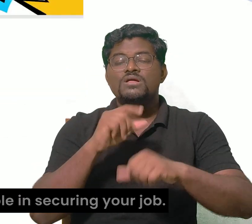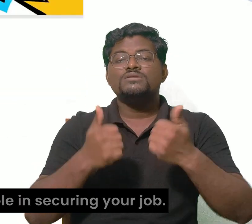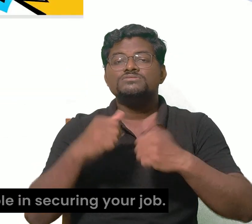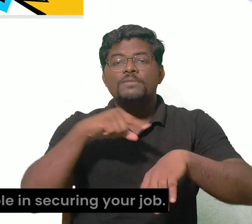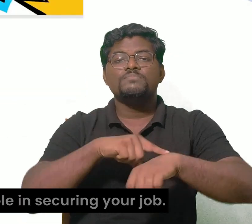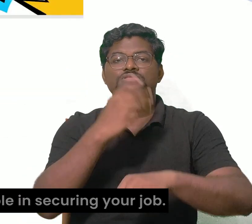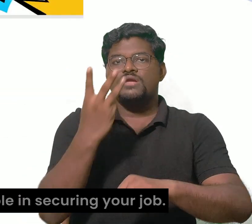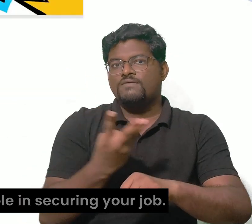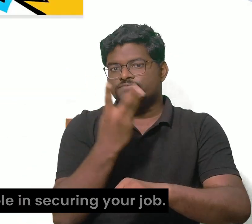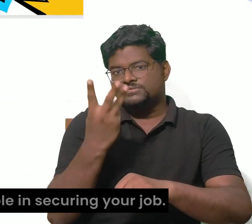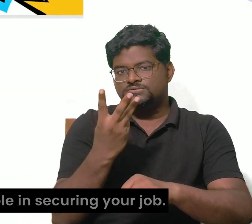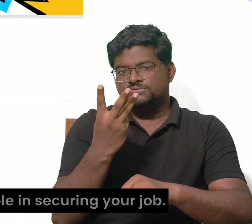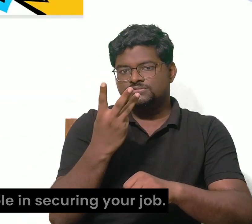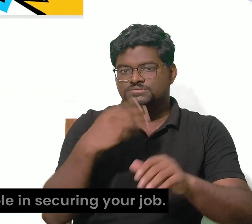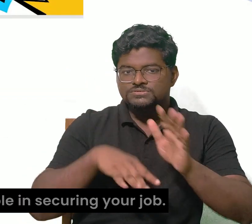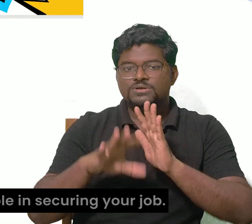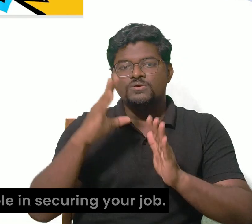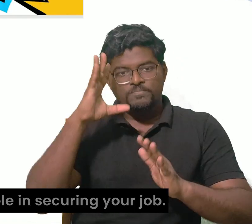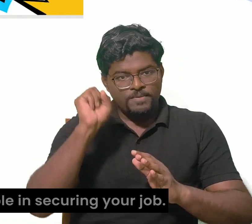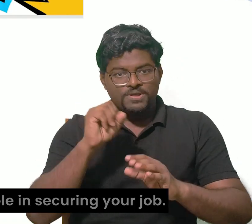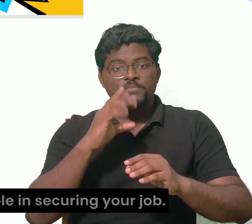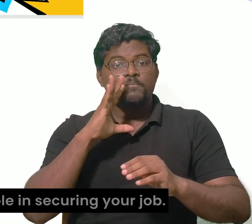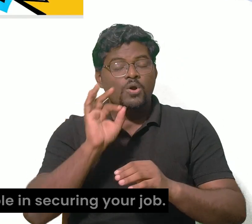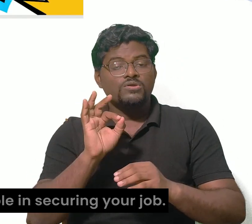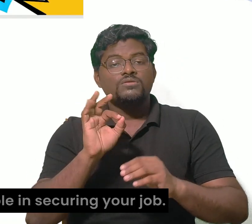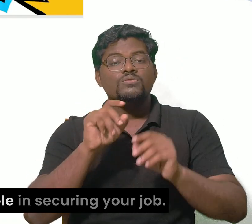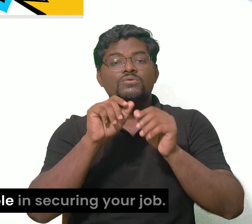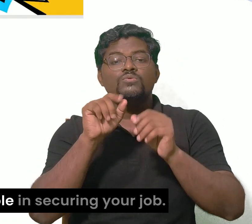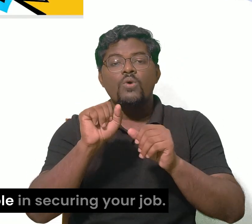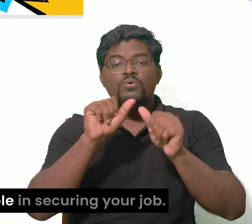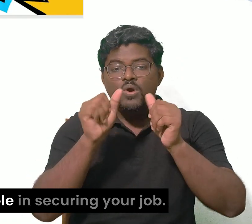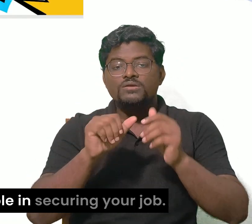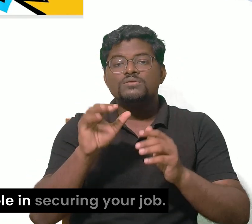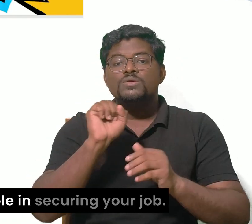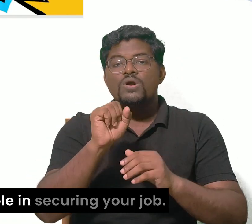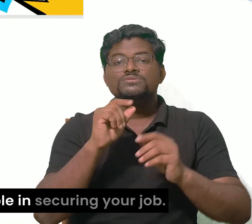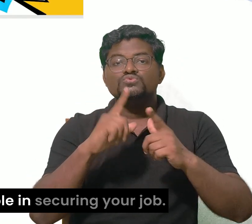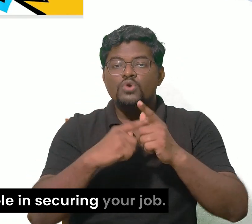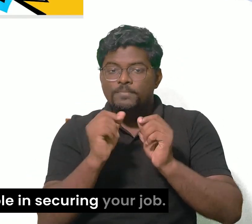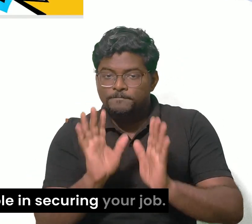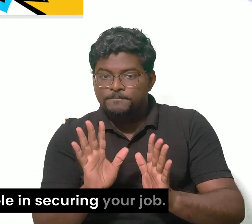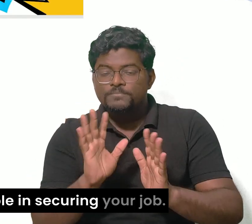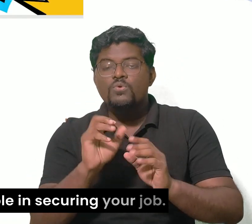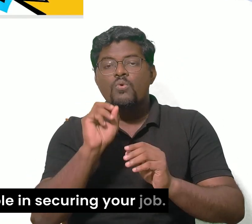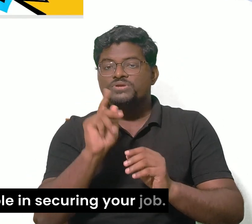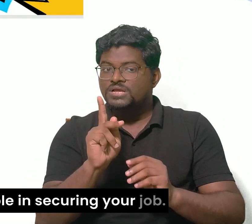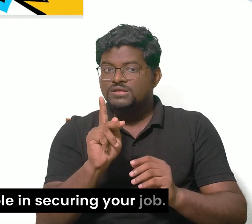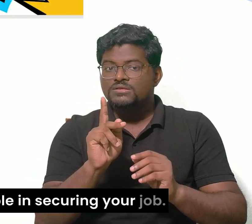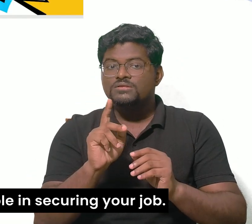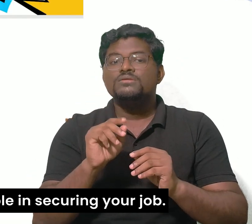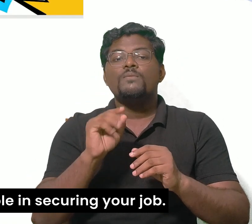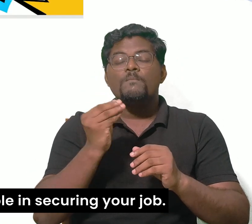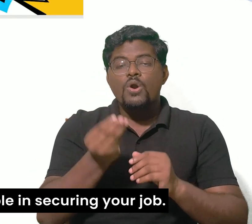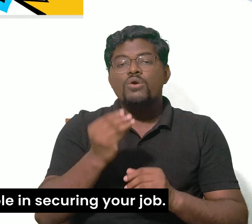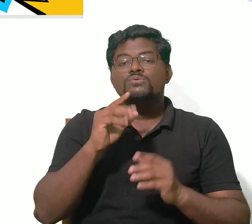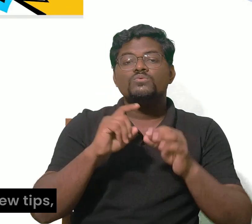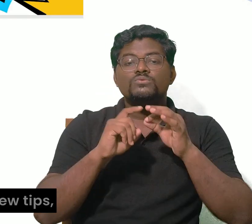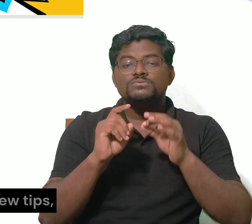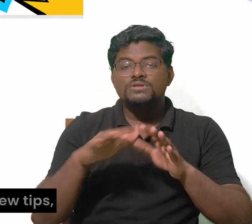particularly 3 hours uh, plays a important role for getting your job. Okay,